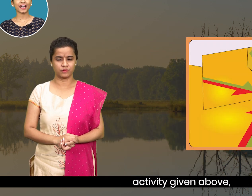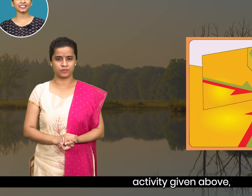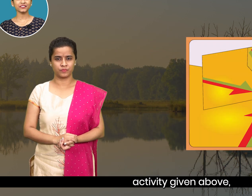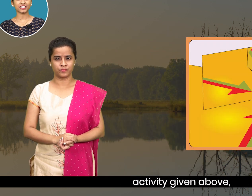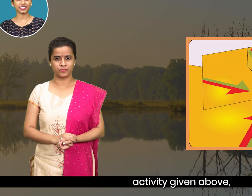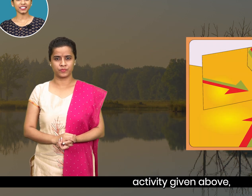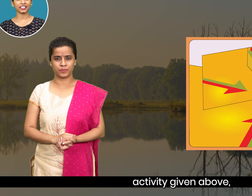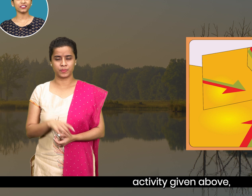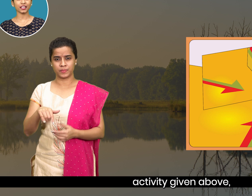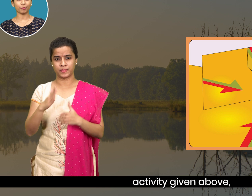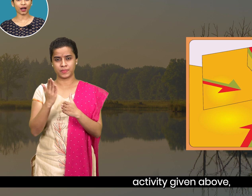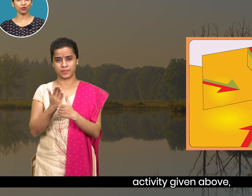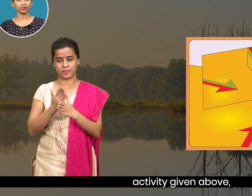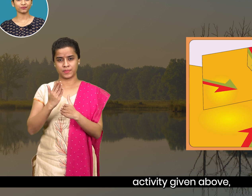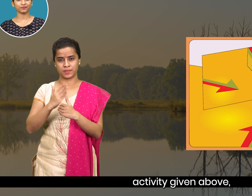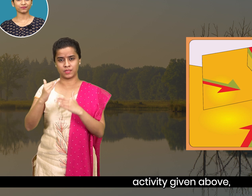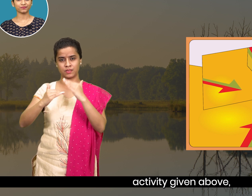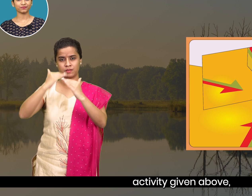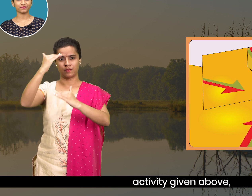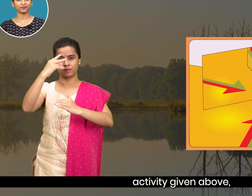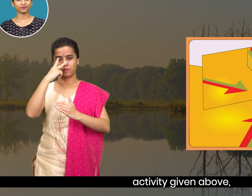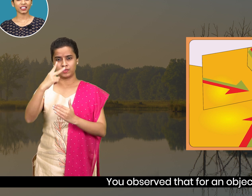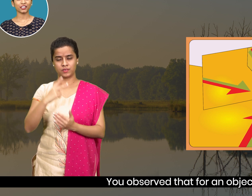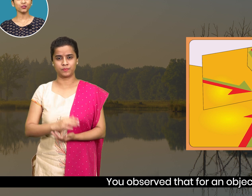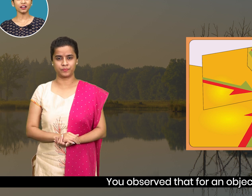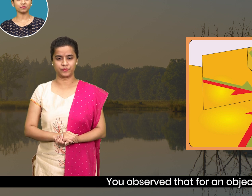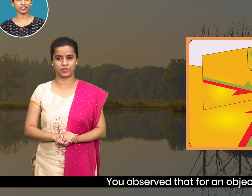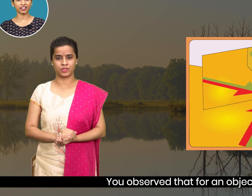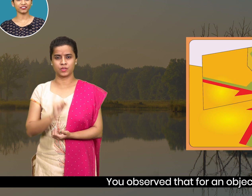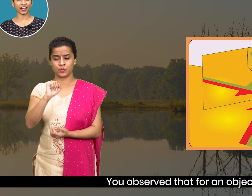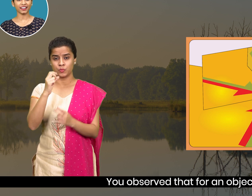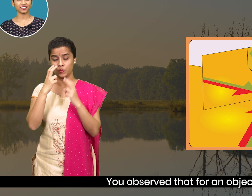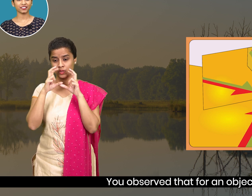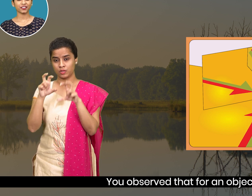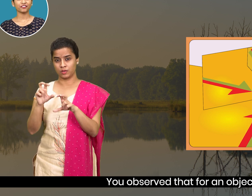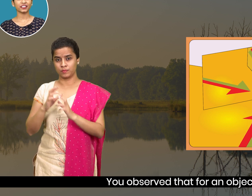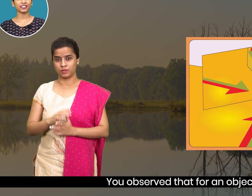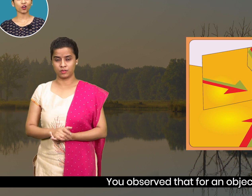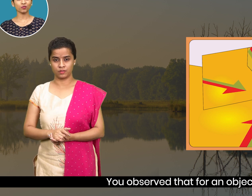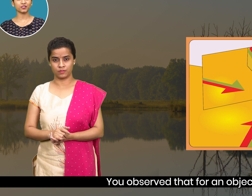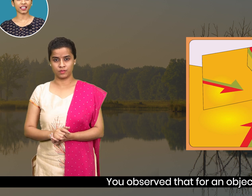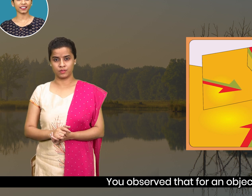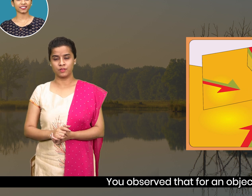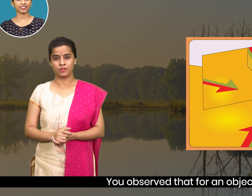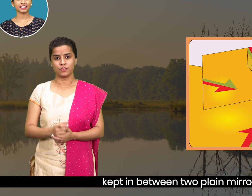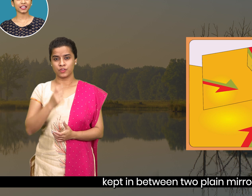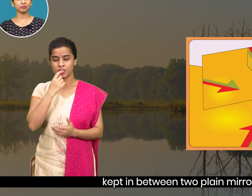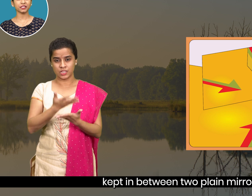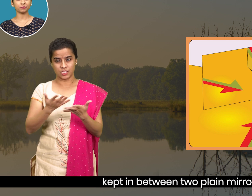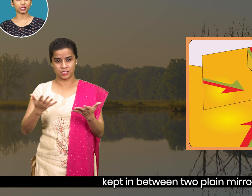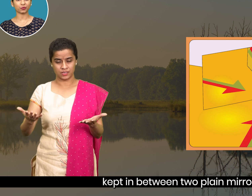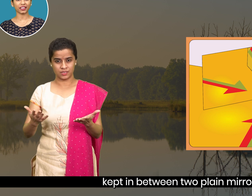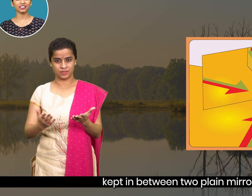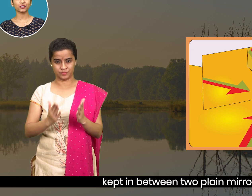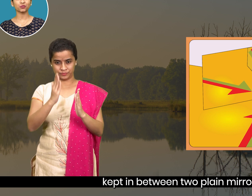In the activity given above, you observe that for an object kept